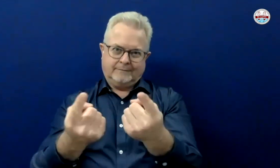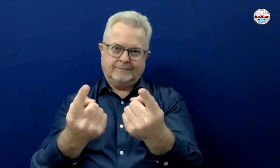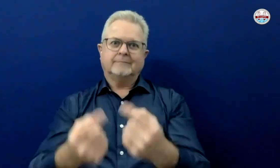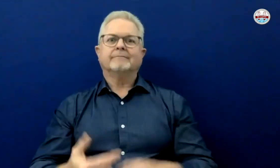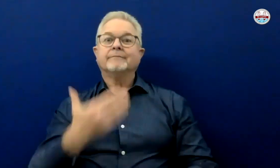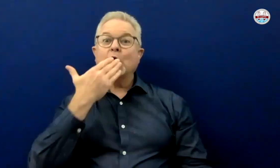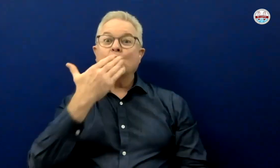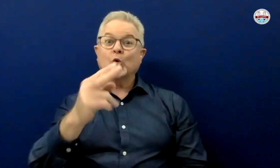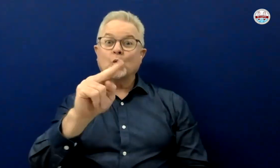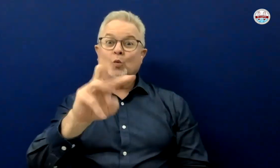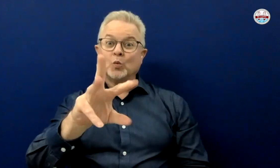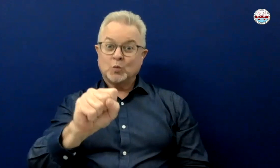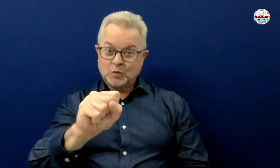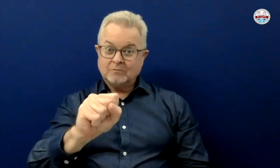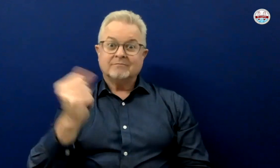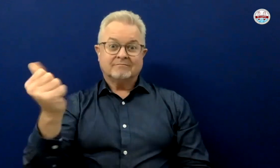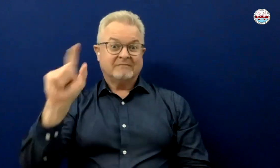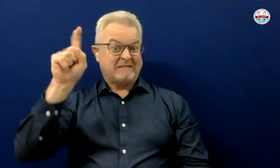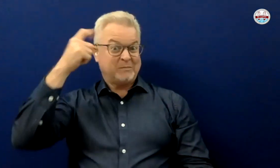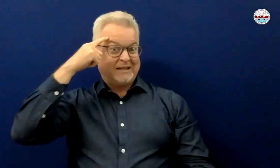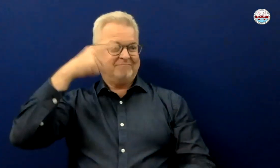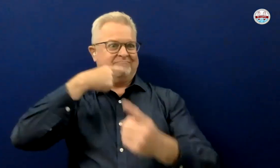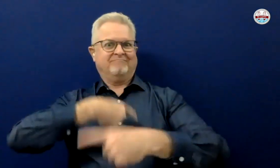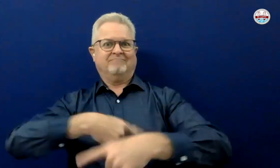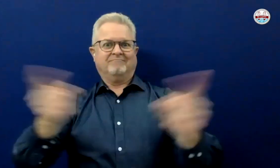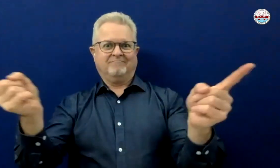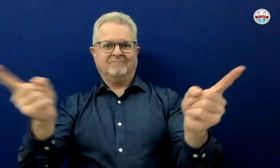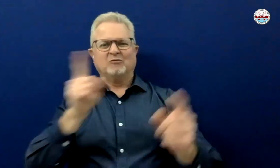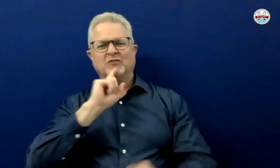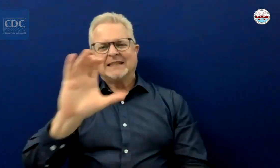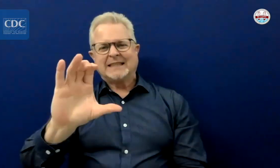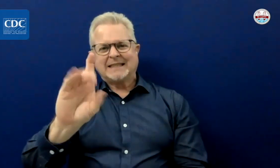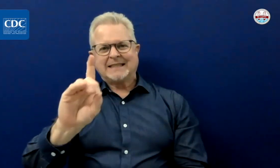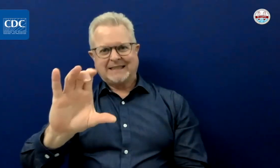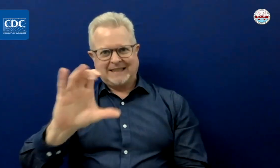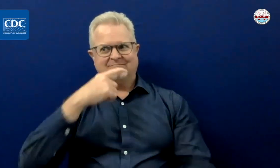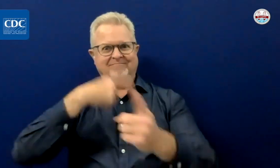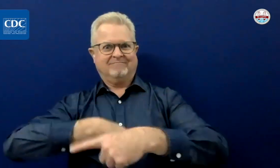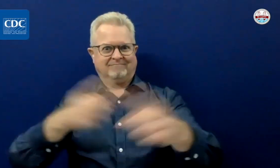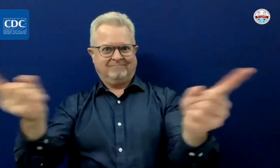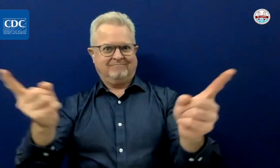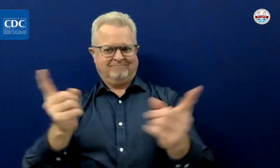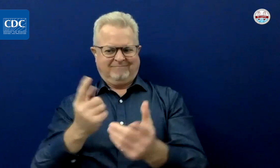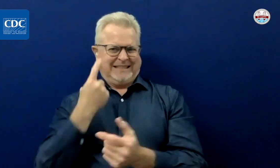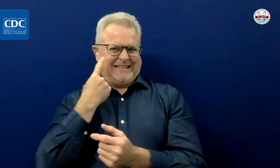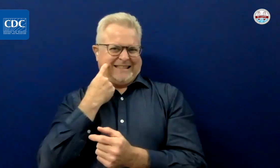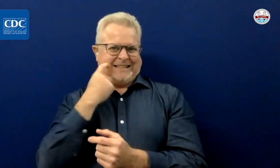And we've been abiding by those for the last 3 years. Well, now this is the good news. It was just officially recommended by the